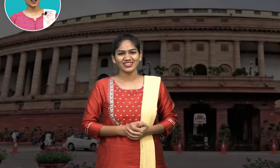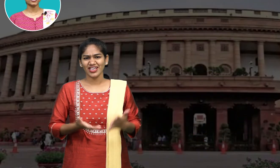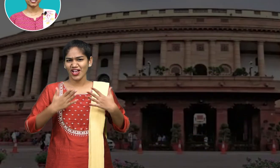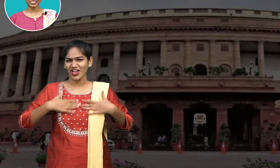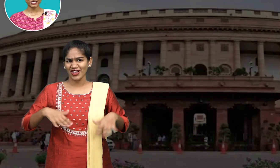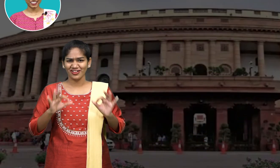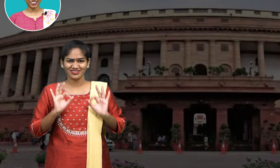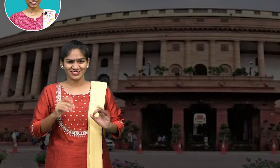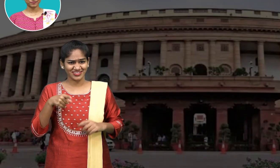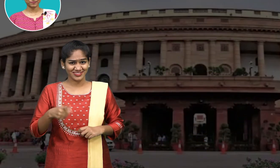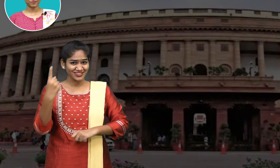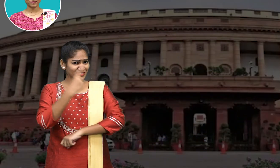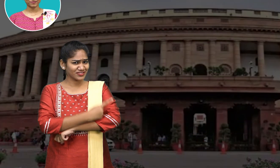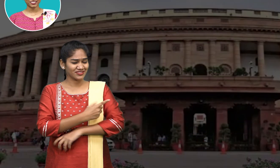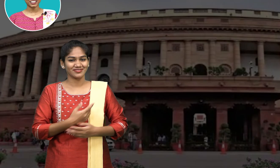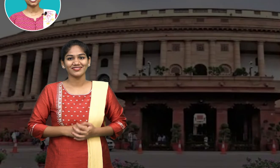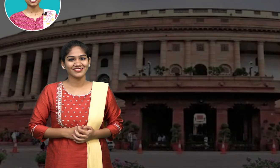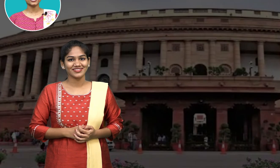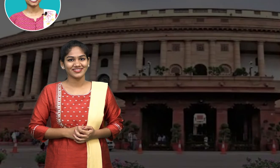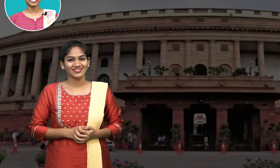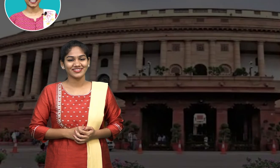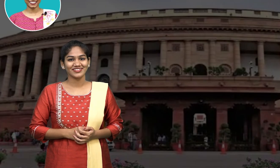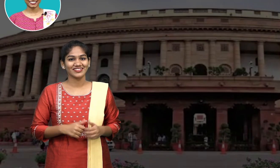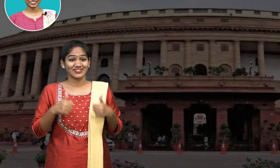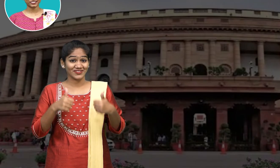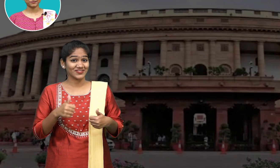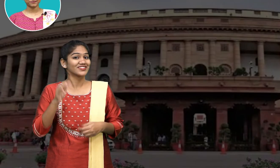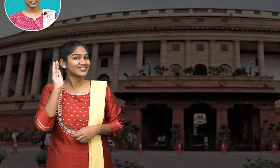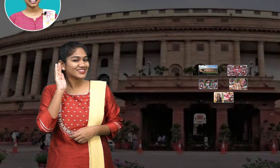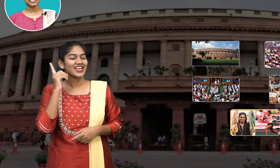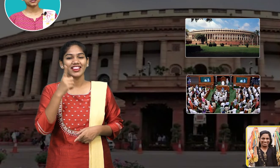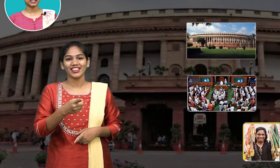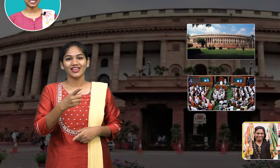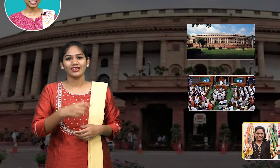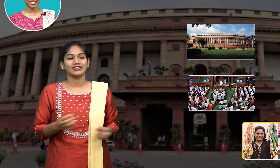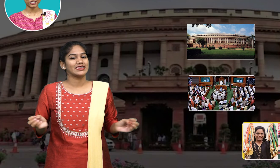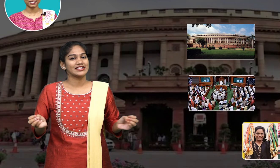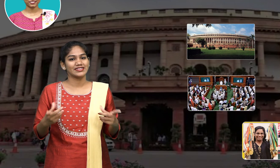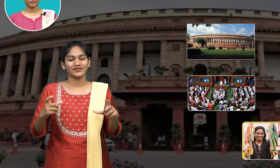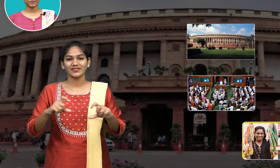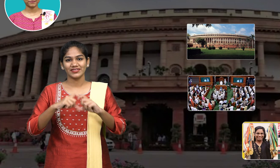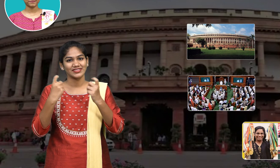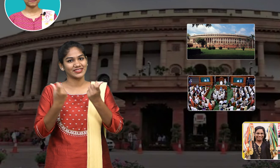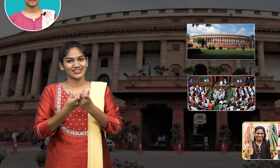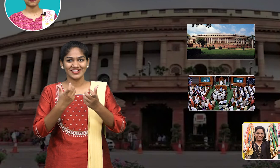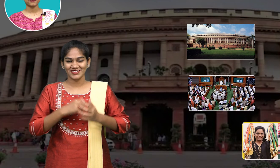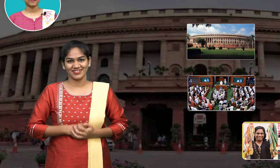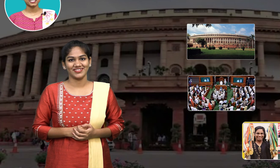How are you doing today? Good to hear that. Let's begin the session.